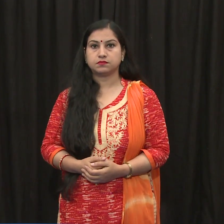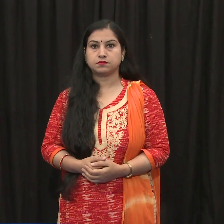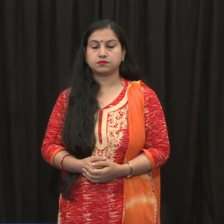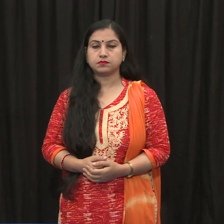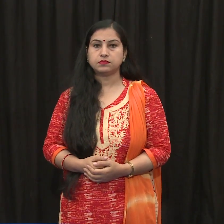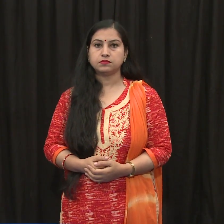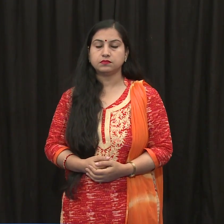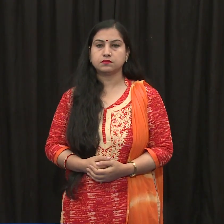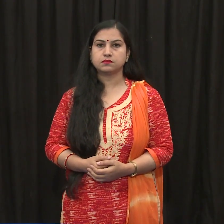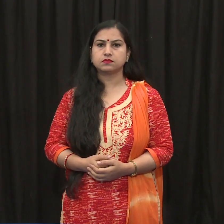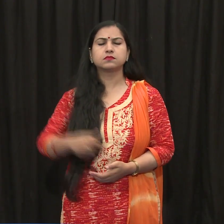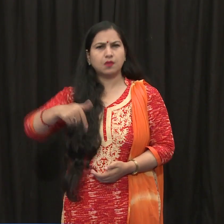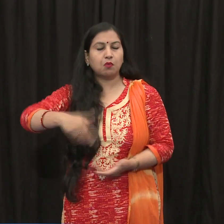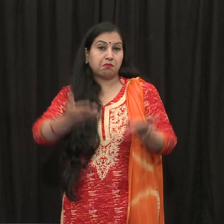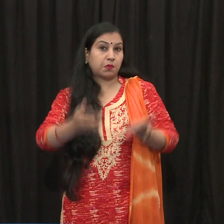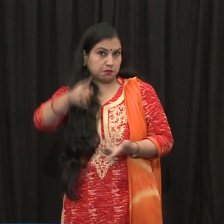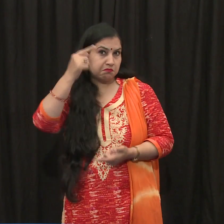Now you must be thinking,